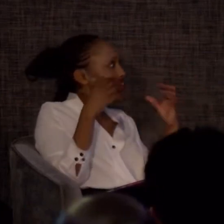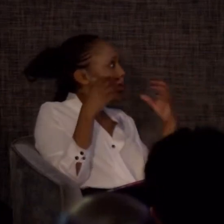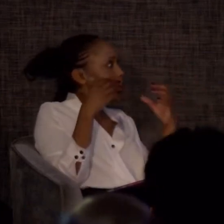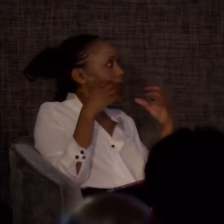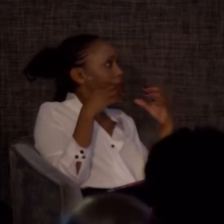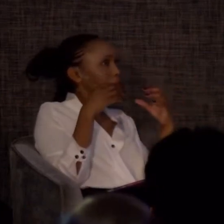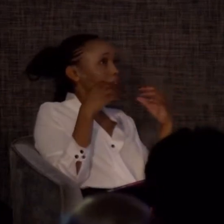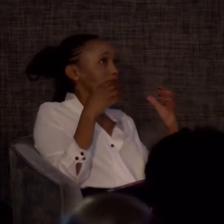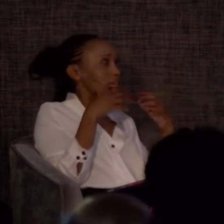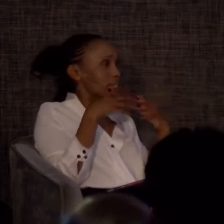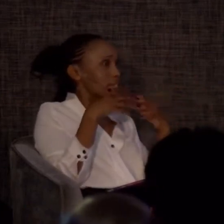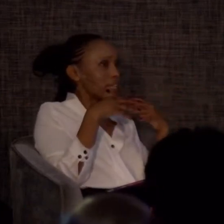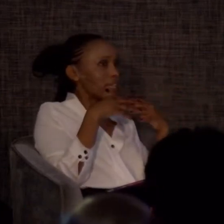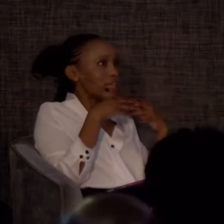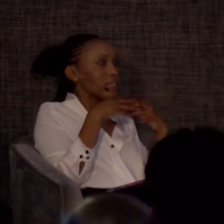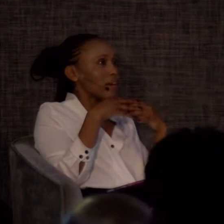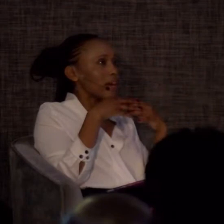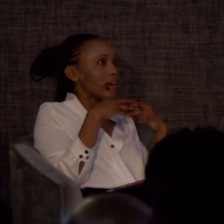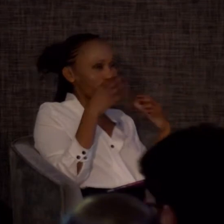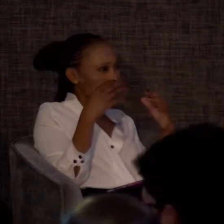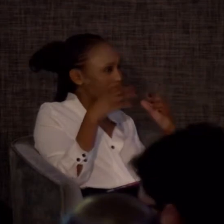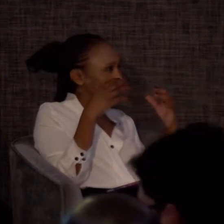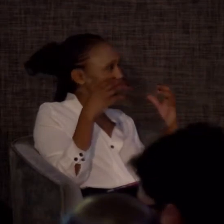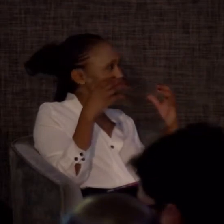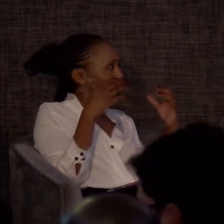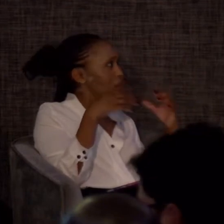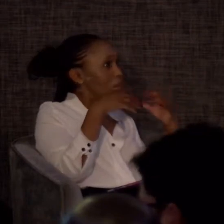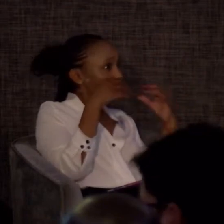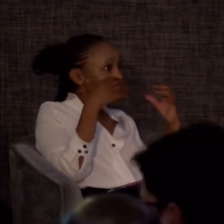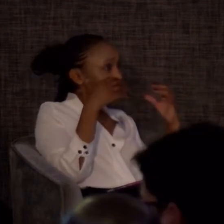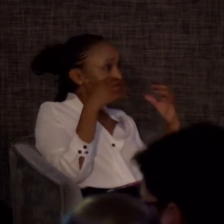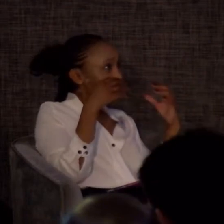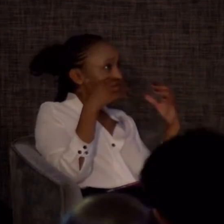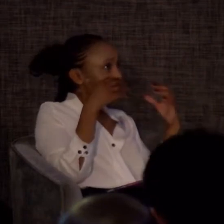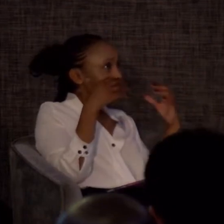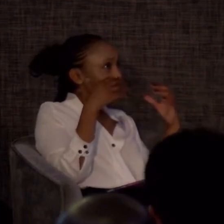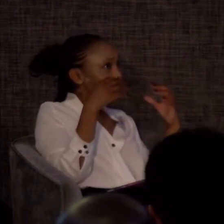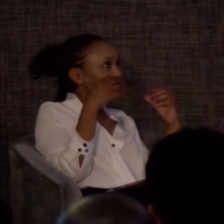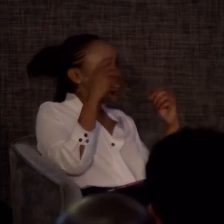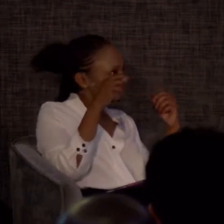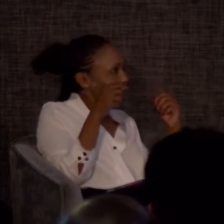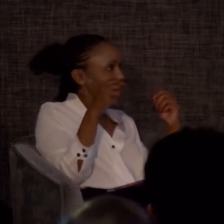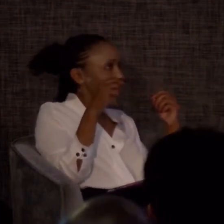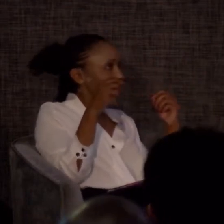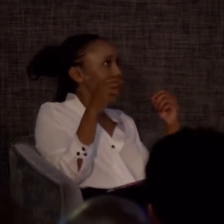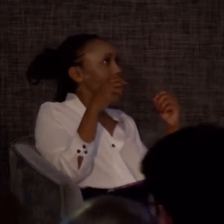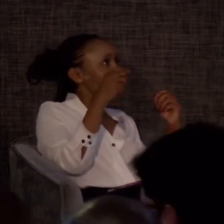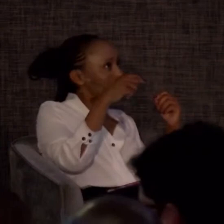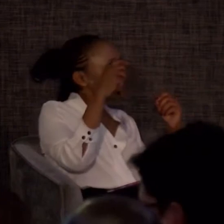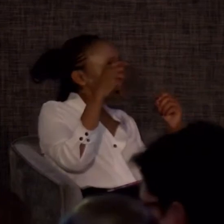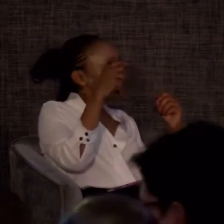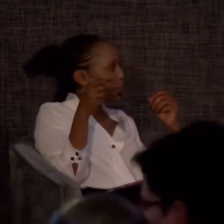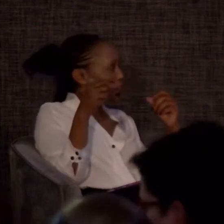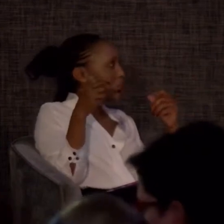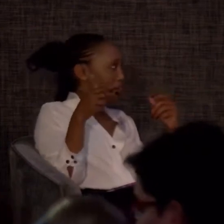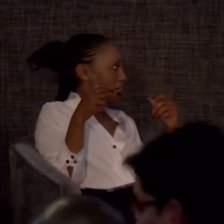can't survive. It is estimated that I think about 5 out of 7 no less than that, in fact, are able